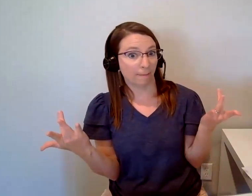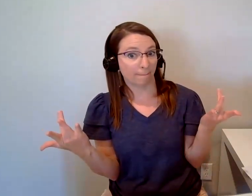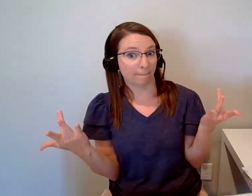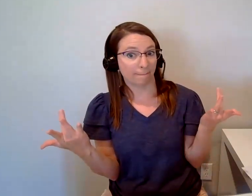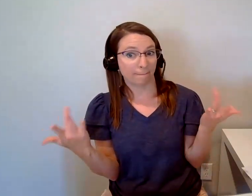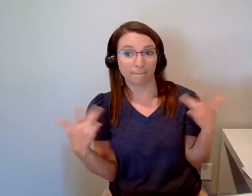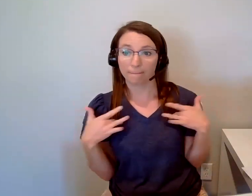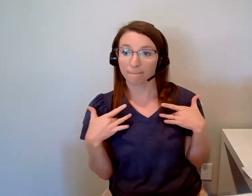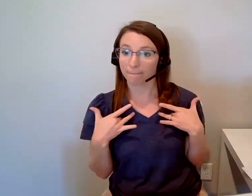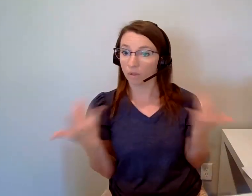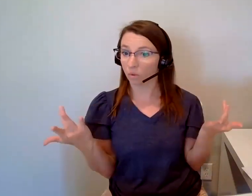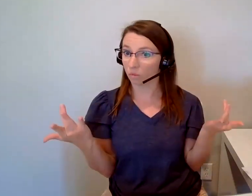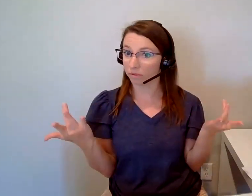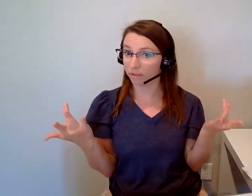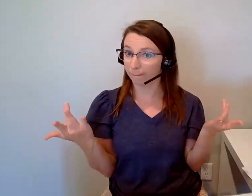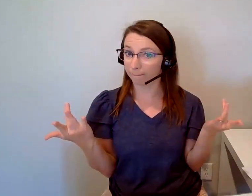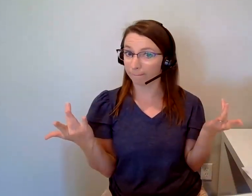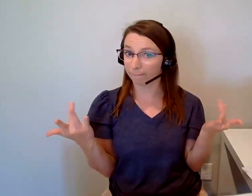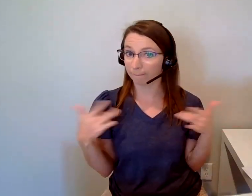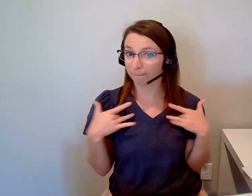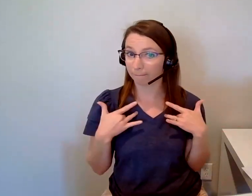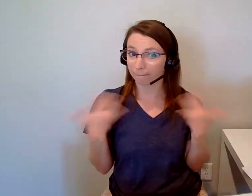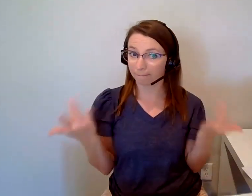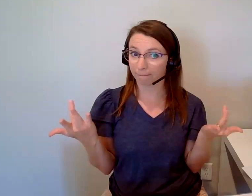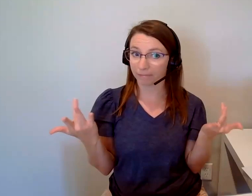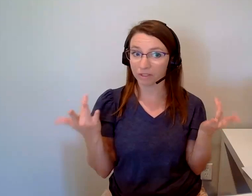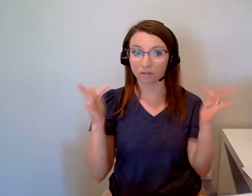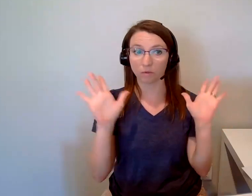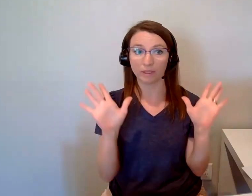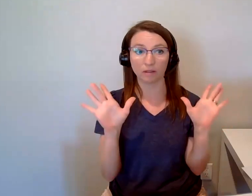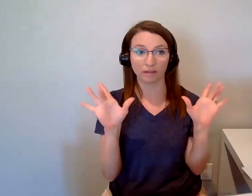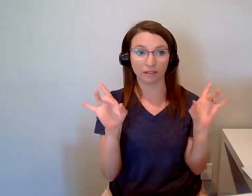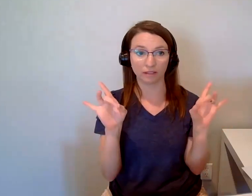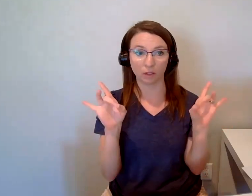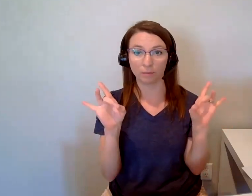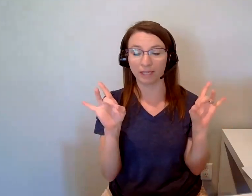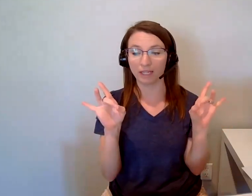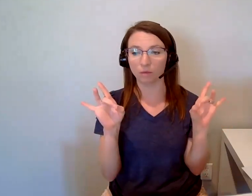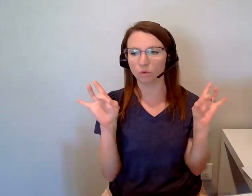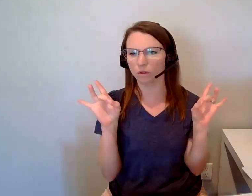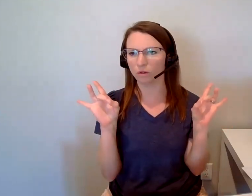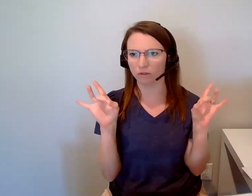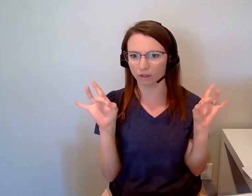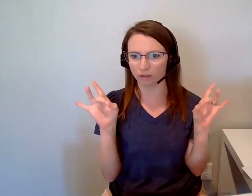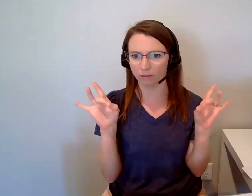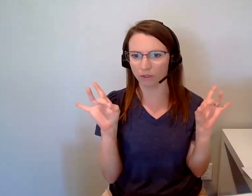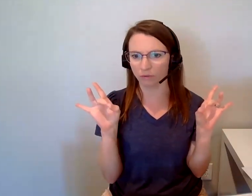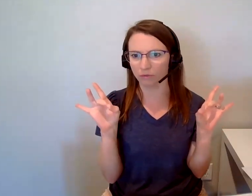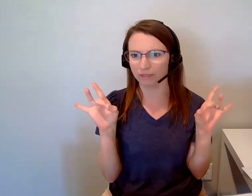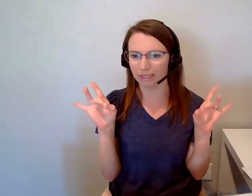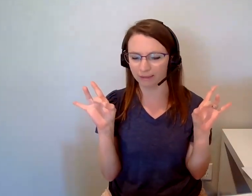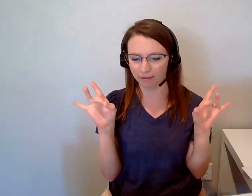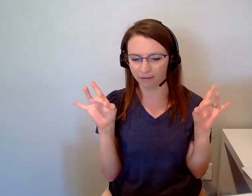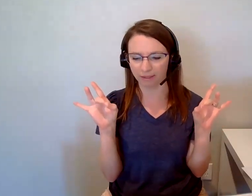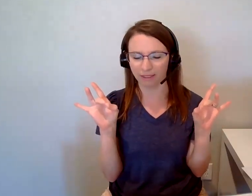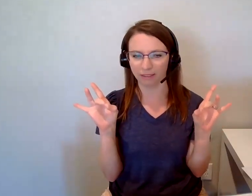up? What's up? So we call this an open 8, and we'll go over 1 through 10 at the end of